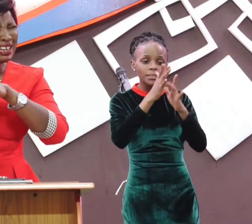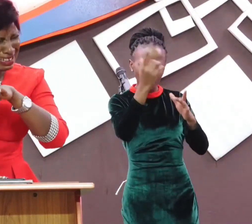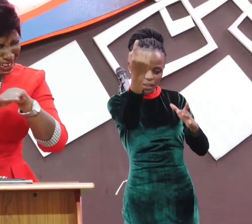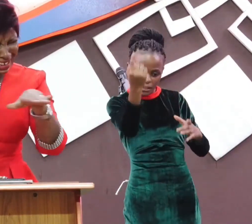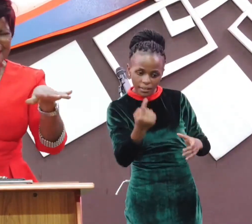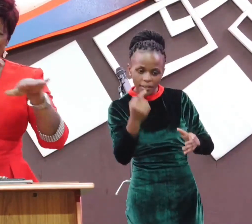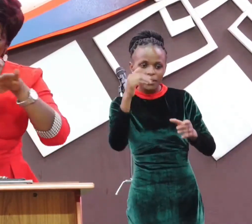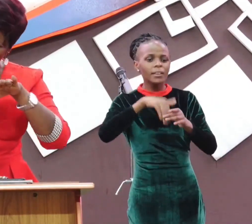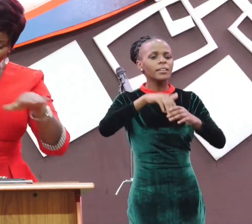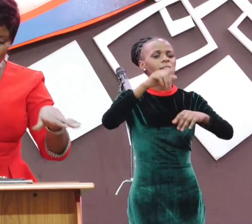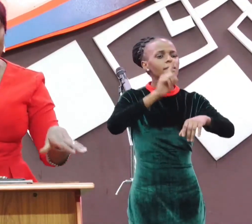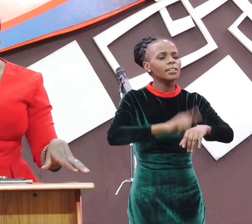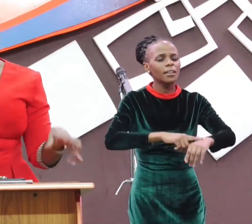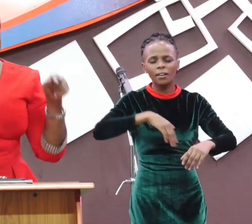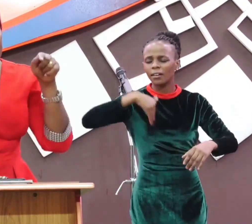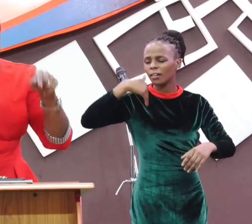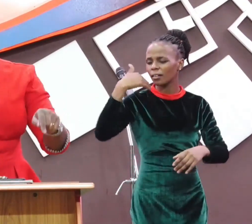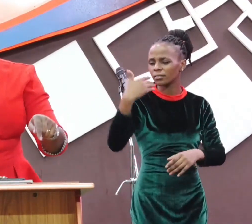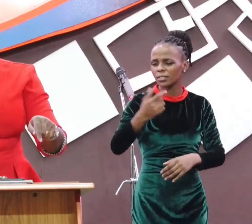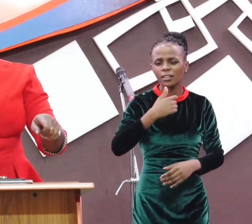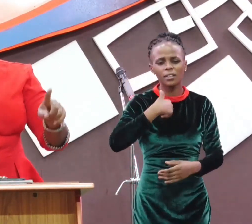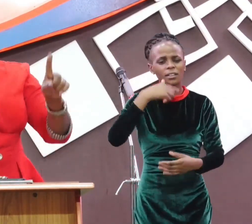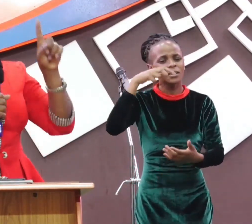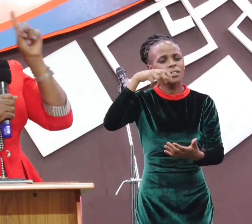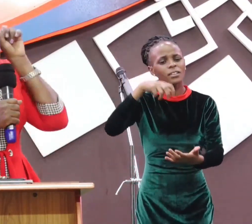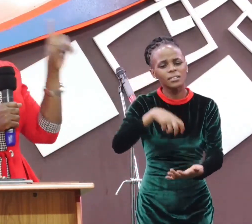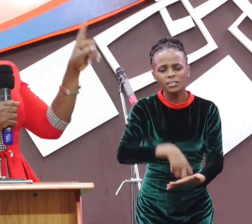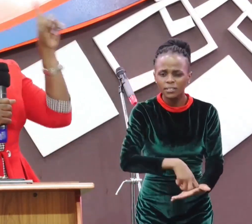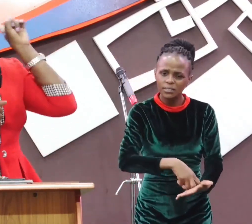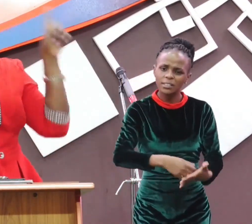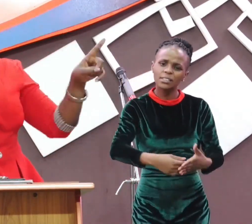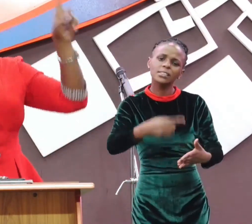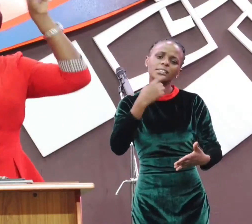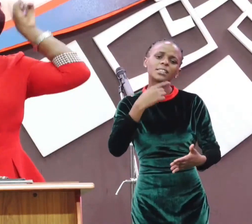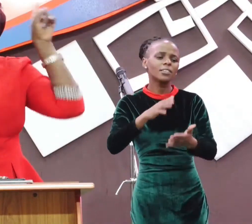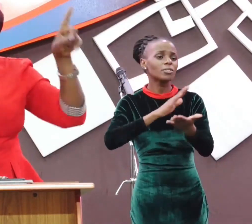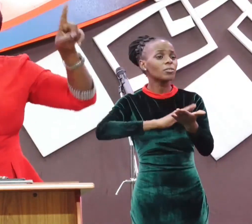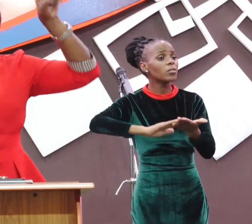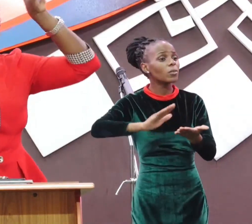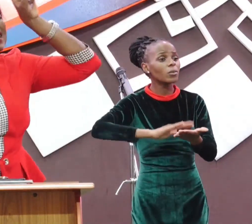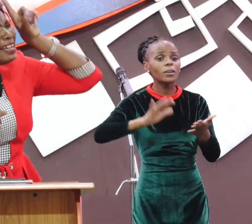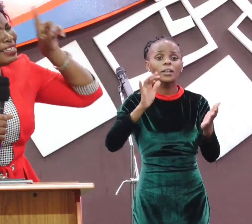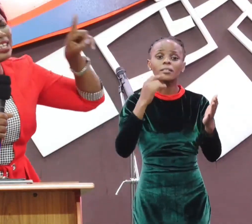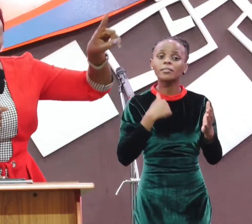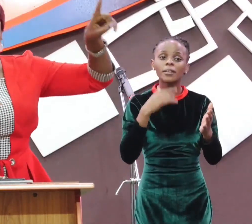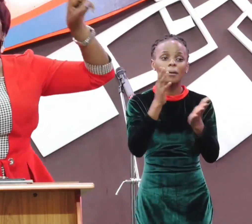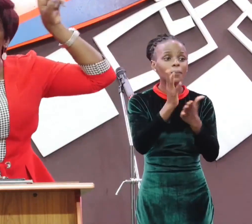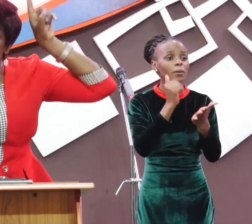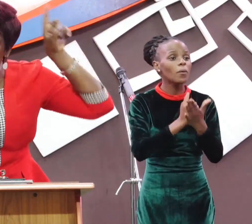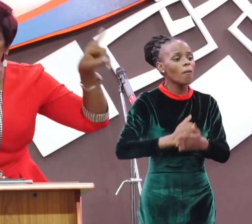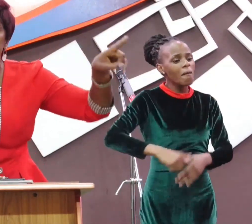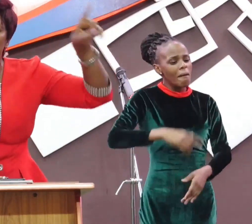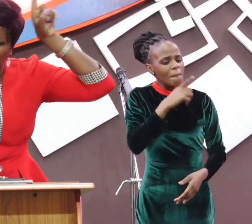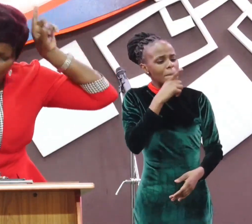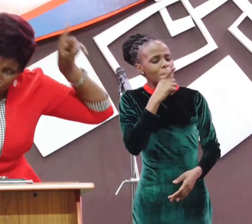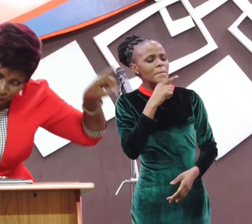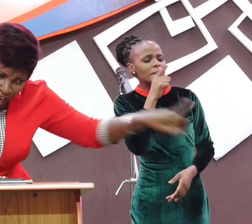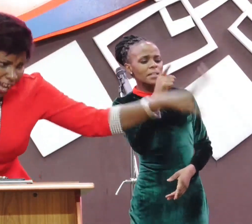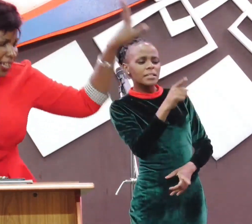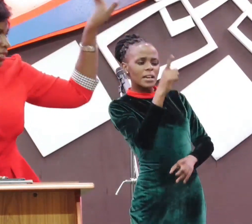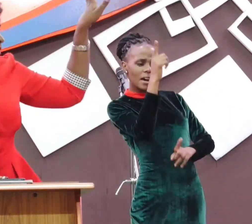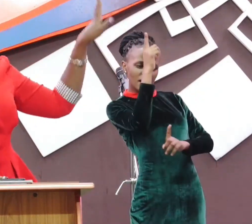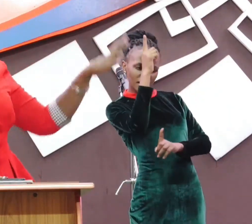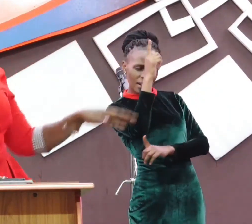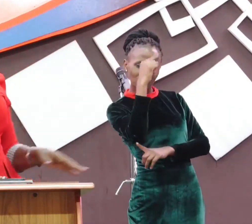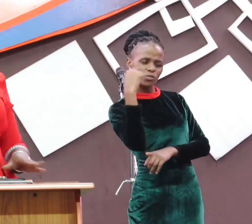kiseera ekyo nga neegayiridde enkooyi n'agamba bano abasajja kubanga abasajja abo bawulira Yesu yekka tewali muntu mulala yenna gwe